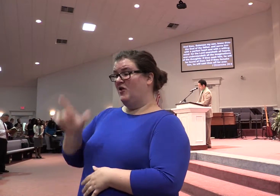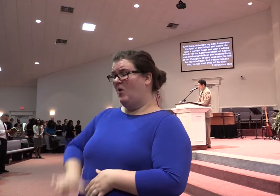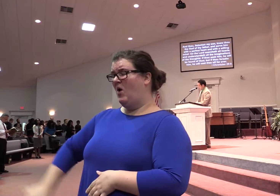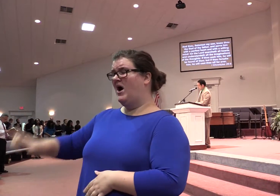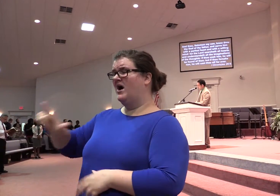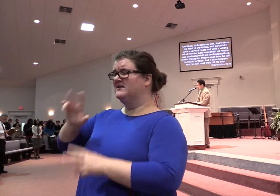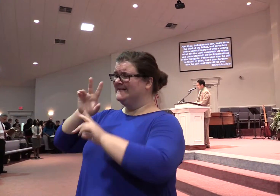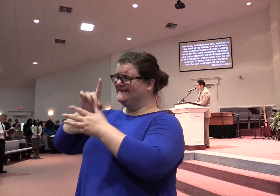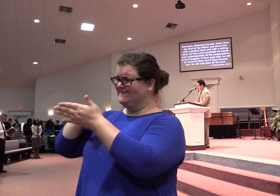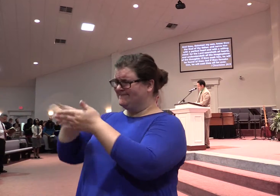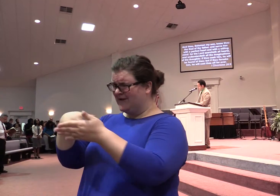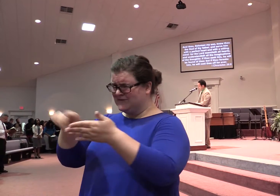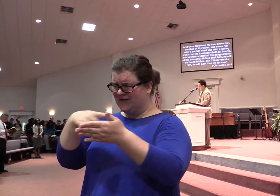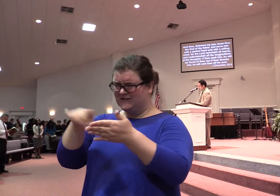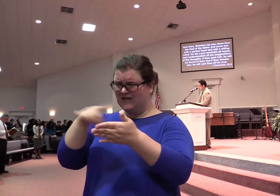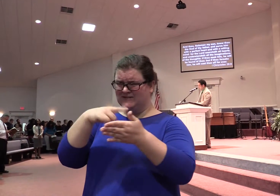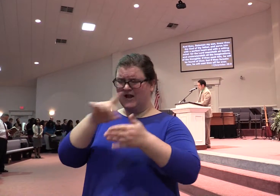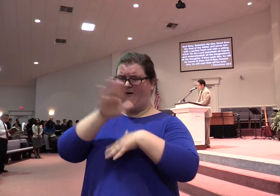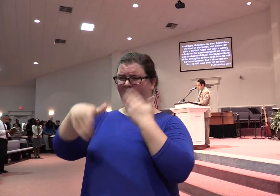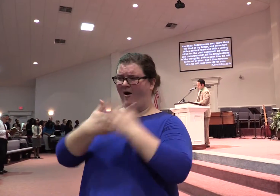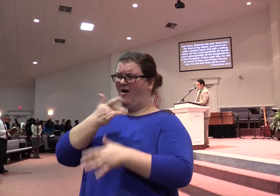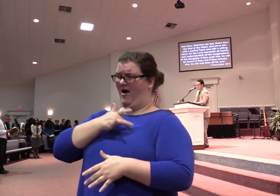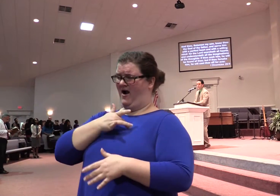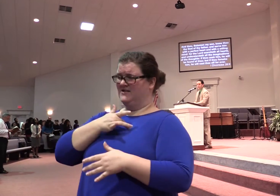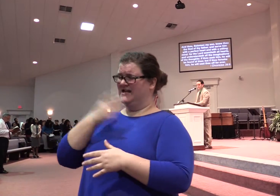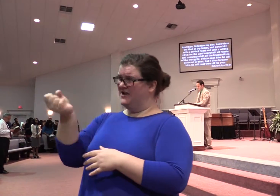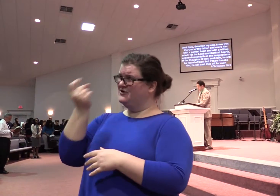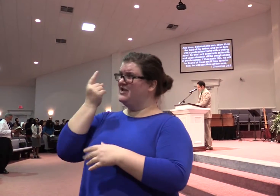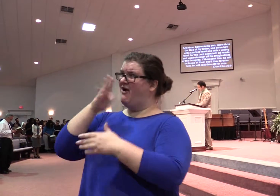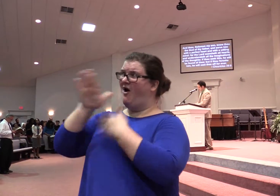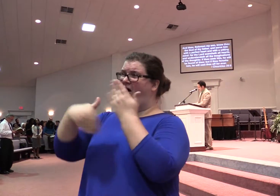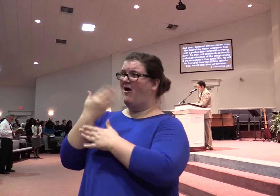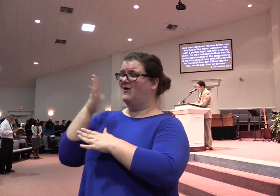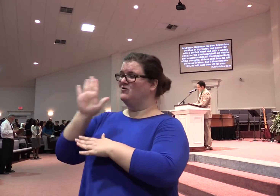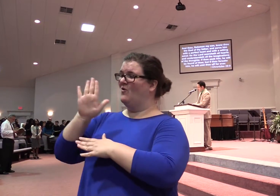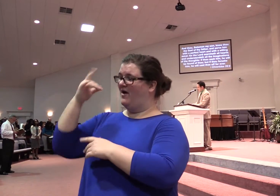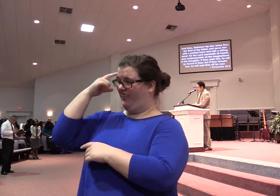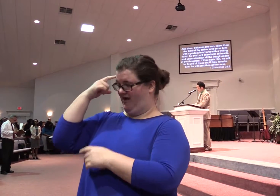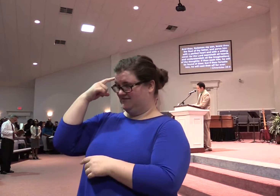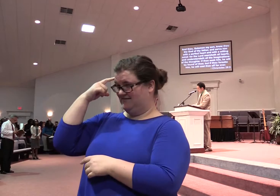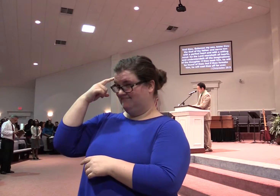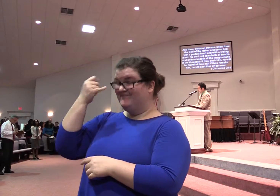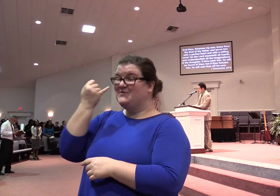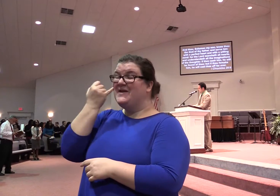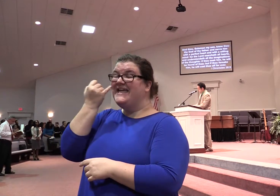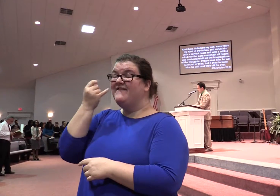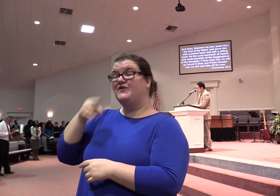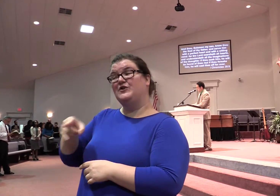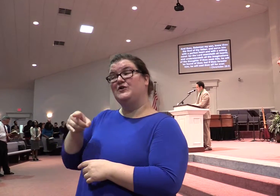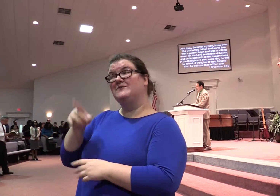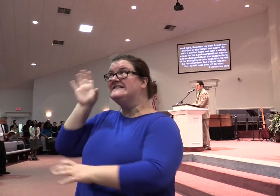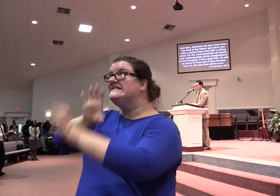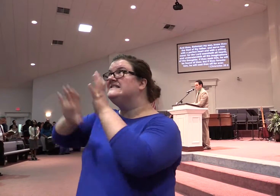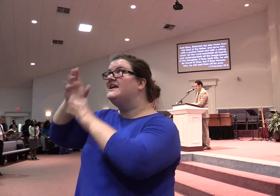hearts, and understandeth all the imaginations of the thoughts. If thou seek him, he will